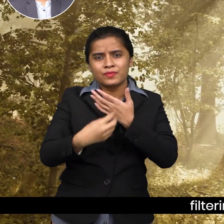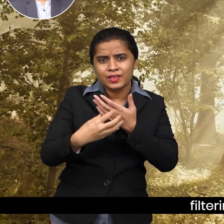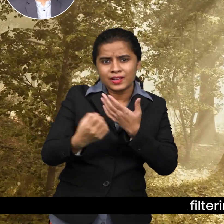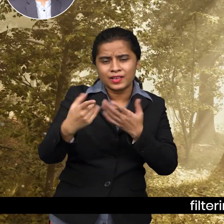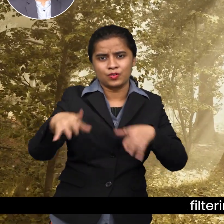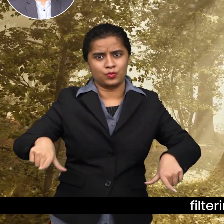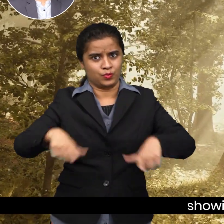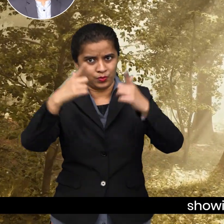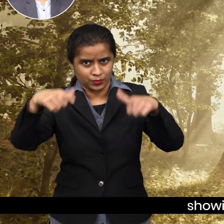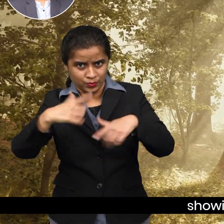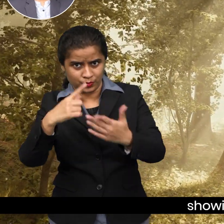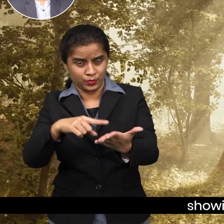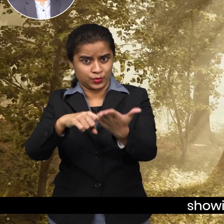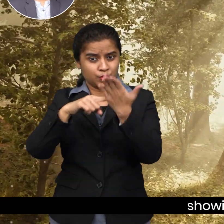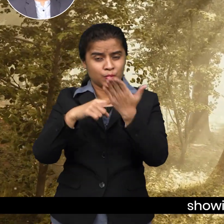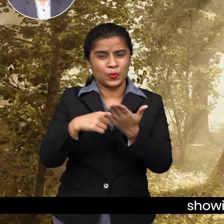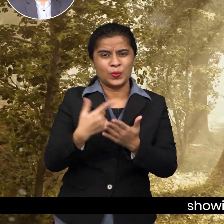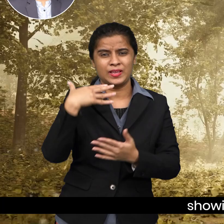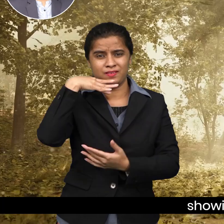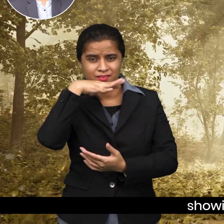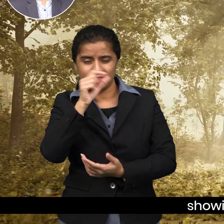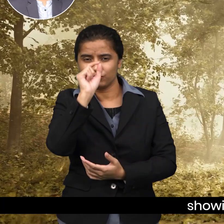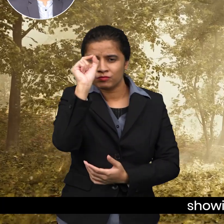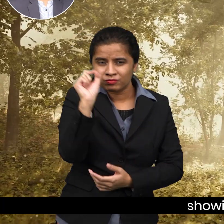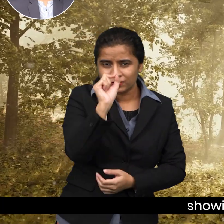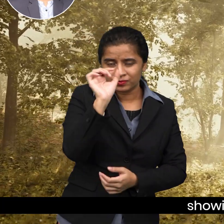trees, showing dust particles.